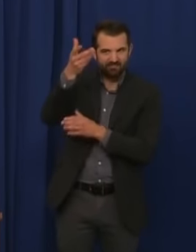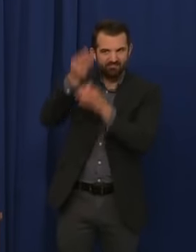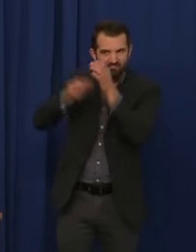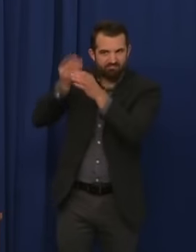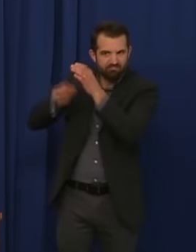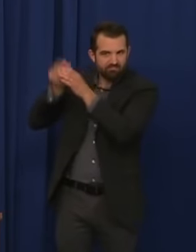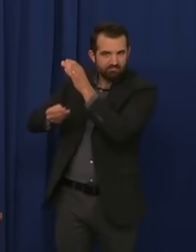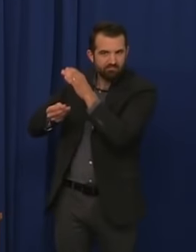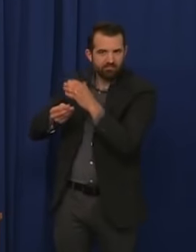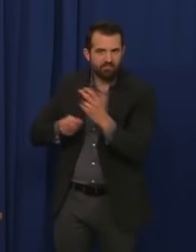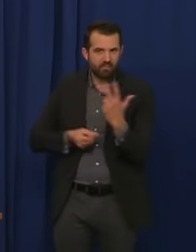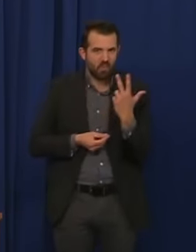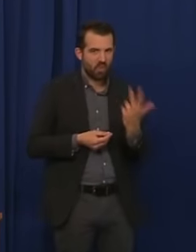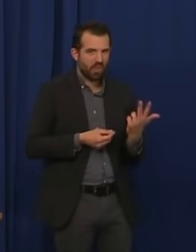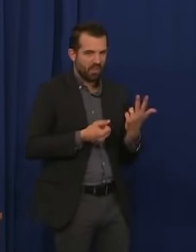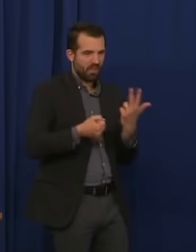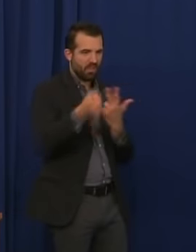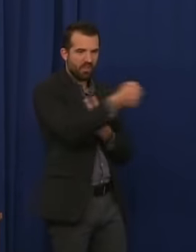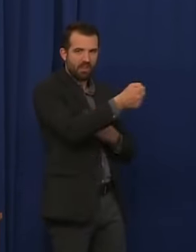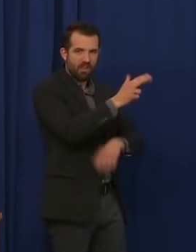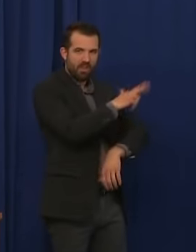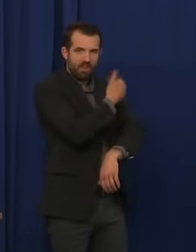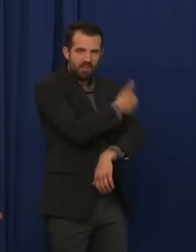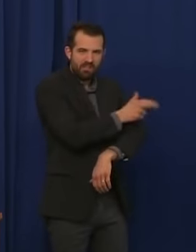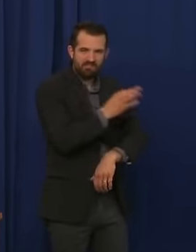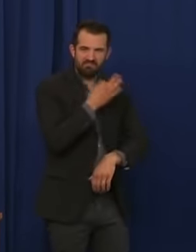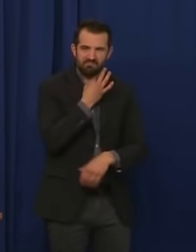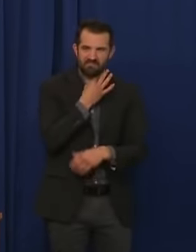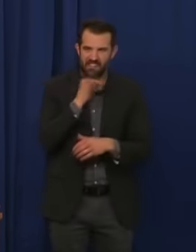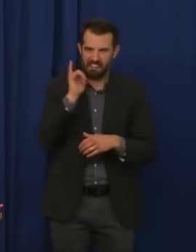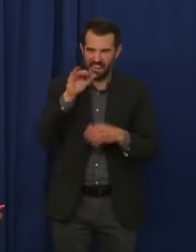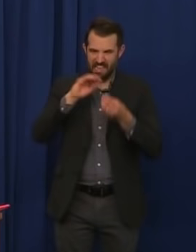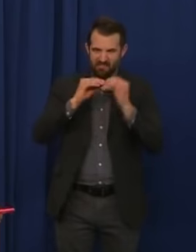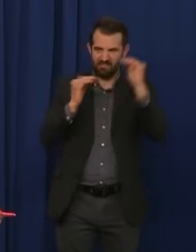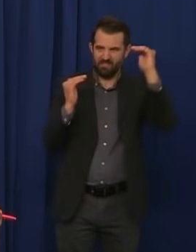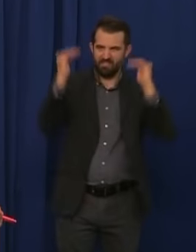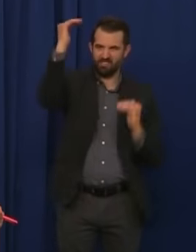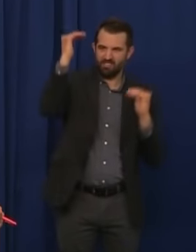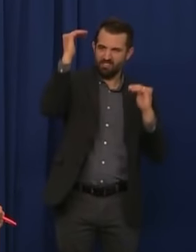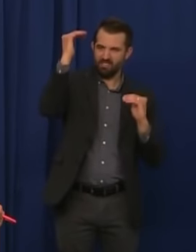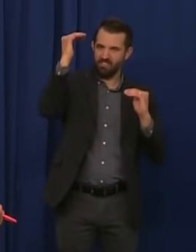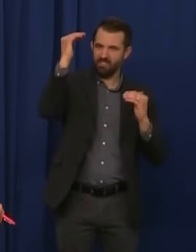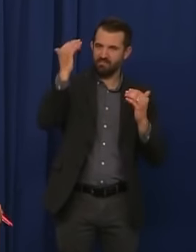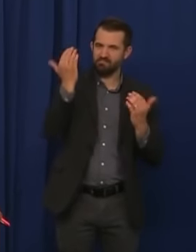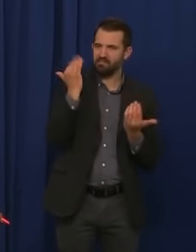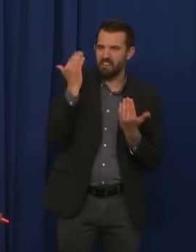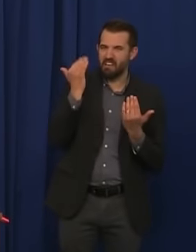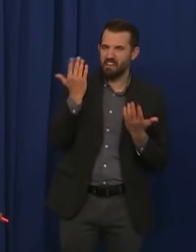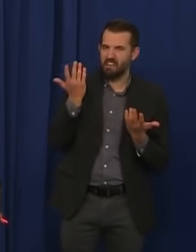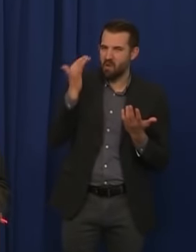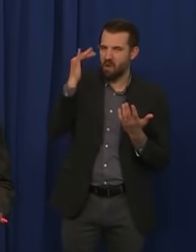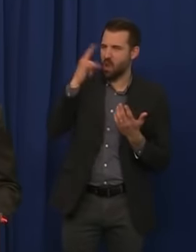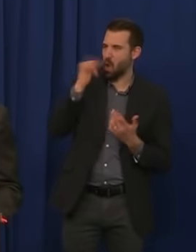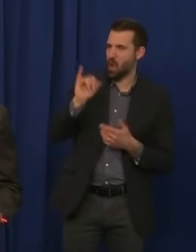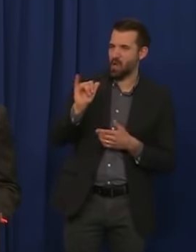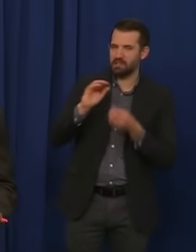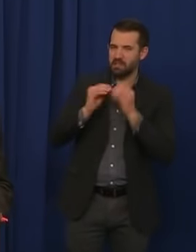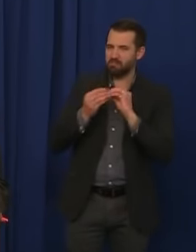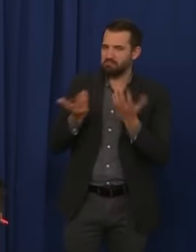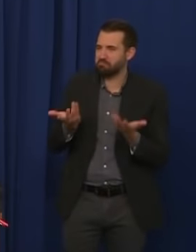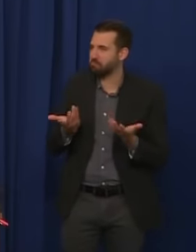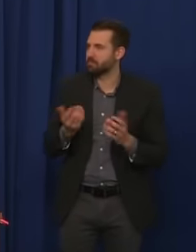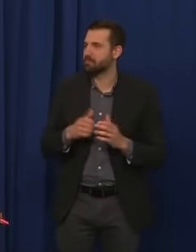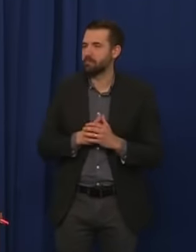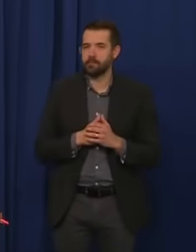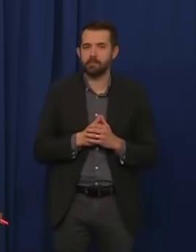hospital and try to live on a ventilator? And why do you think that might be? And is it advised? Great. Governor,